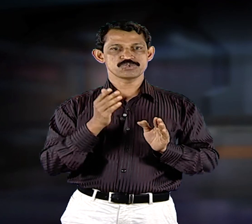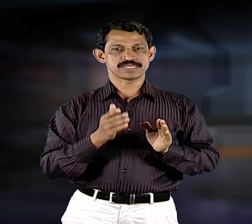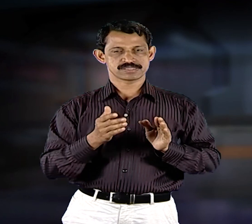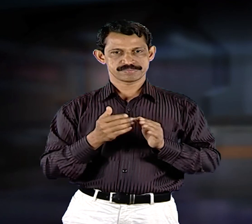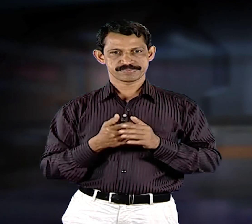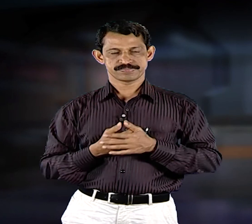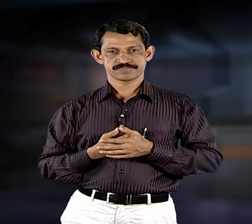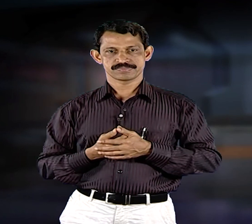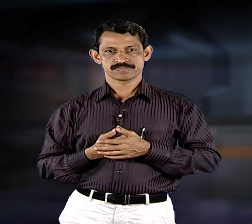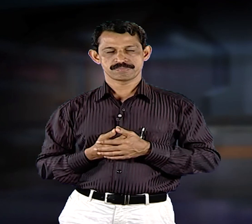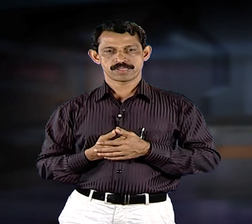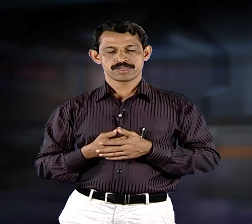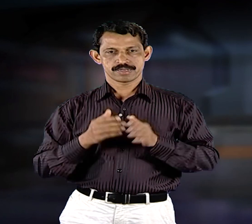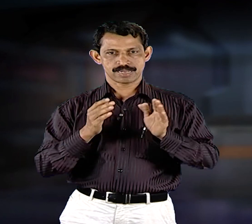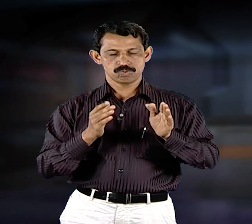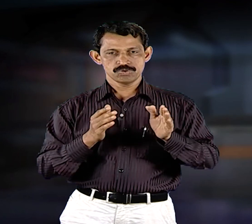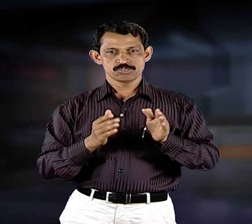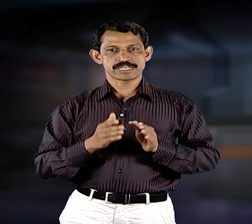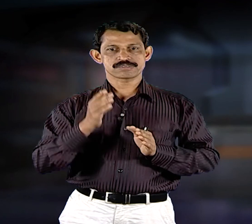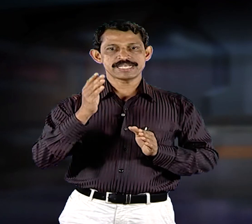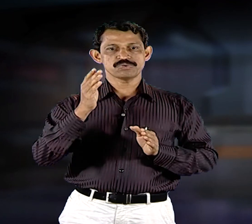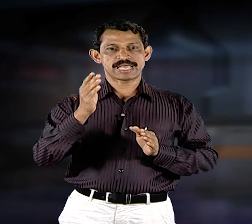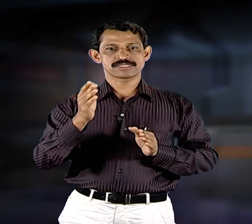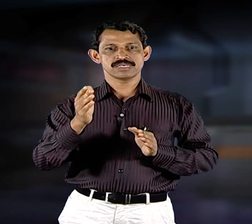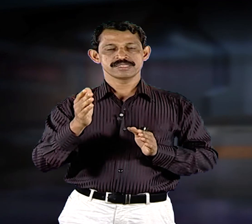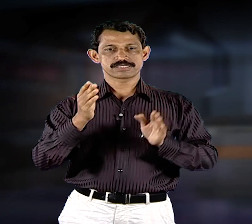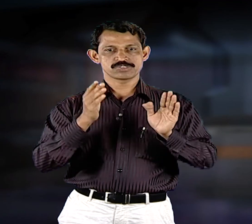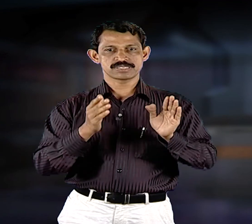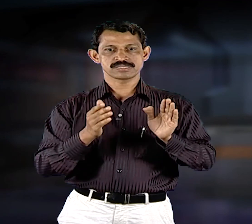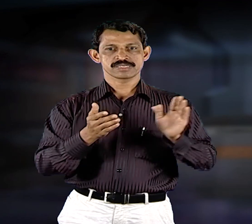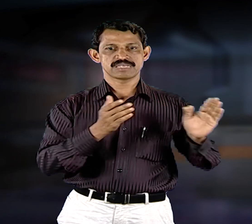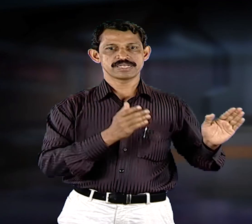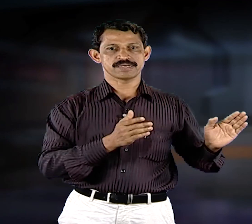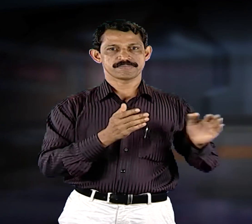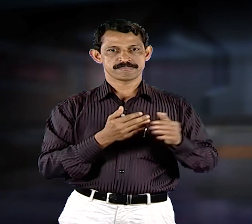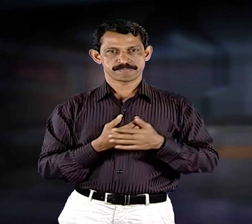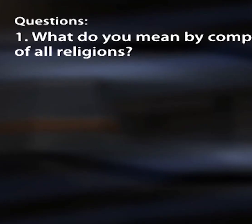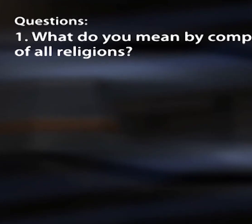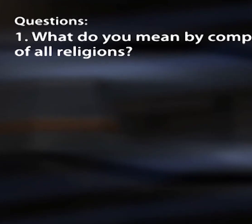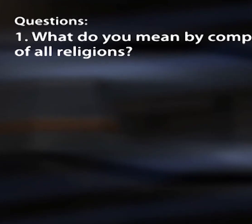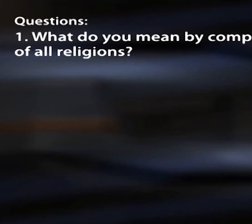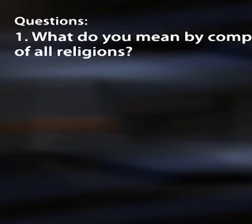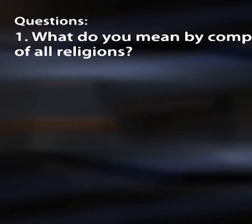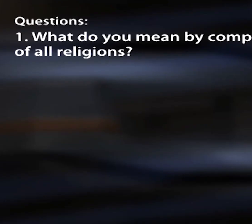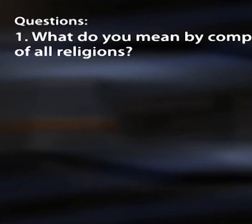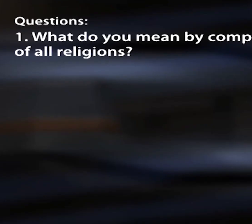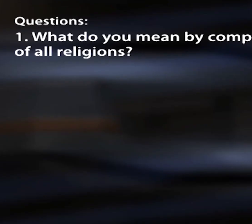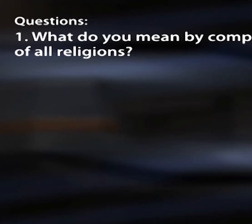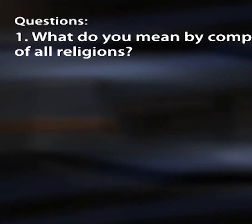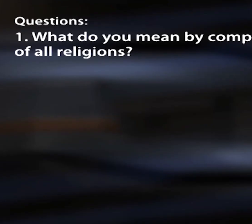students. Now, you can try to answer the questions given here. What do you mean by comprehensiveness